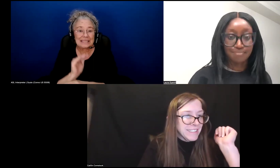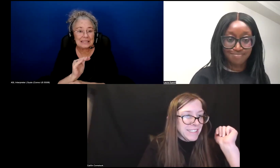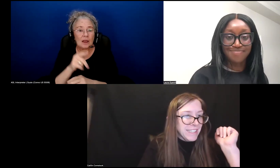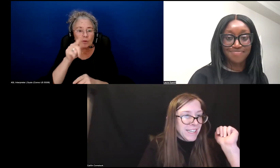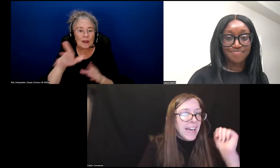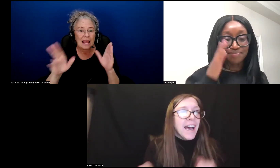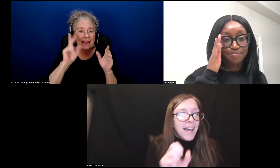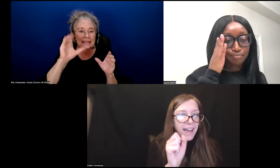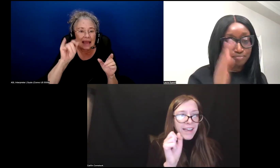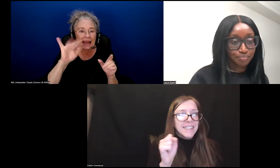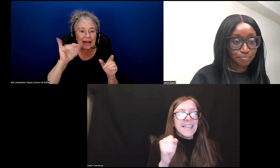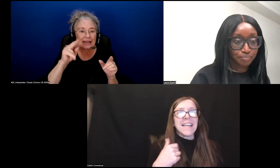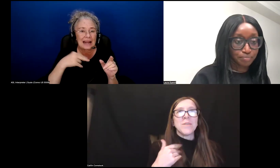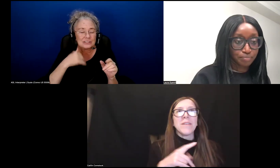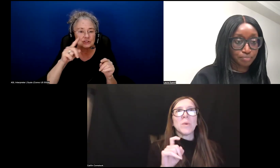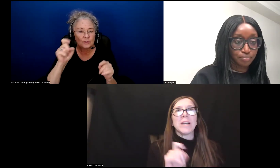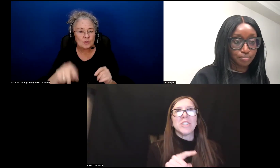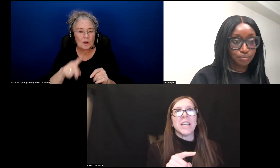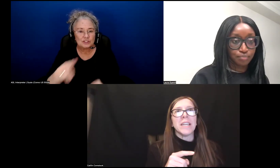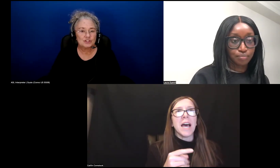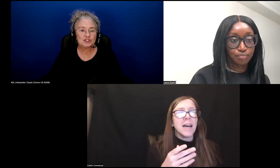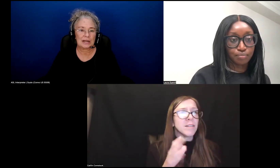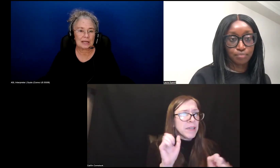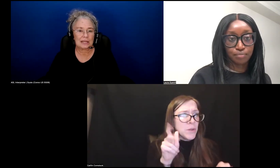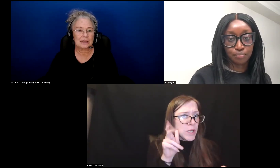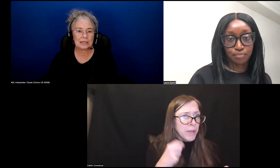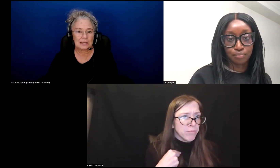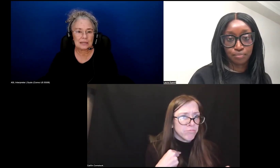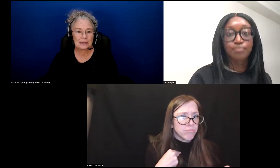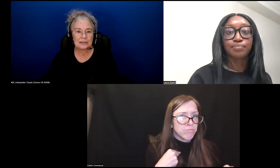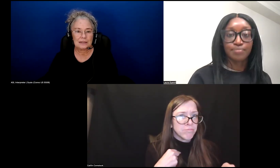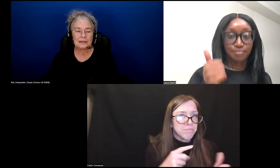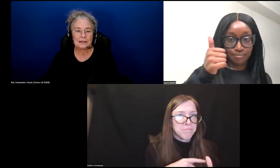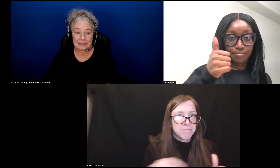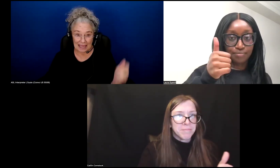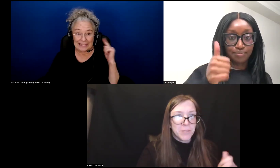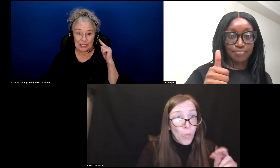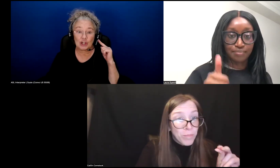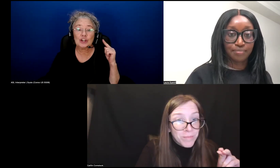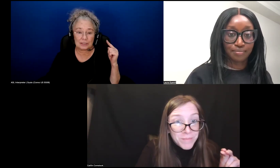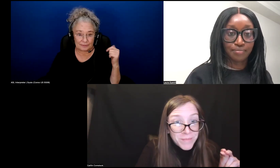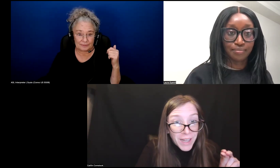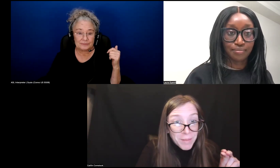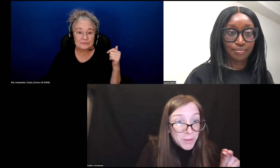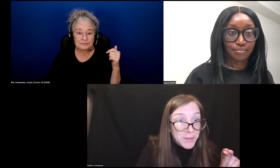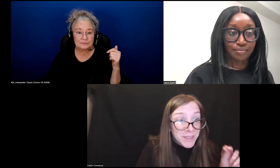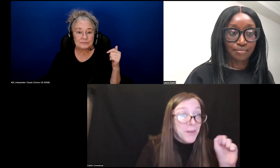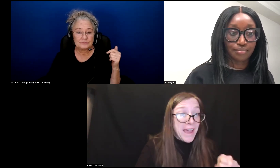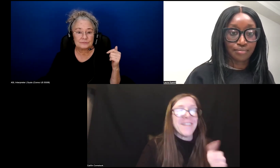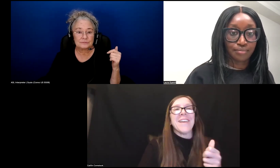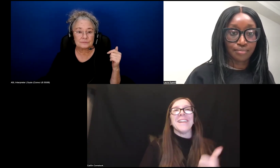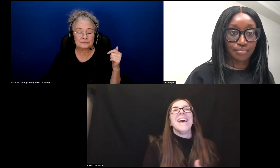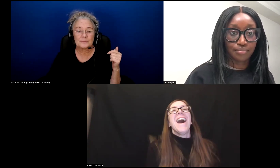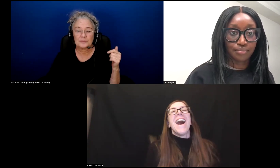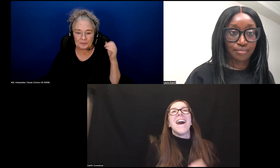Caitlin. Yes, I do have a question. Can you hear me? Nope. Unmute. Oh, you